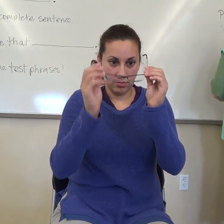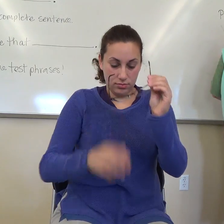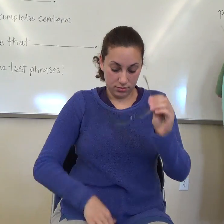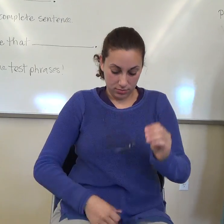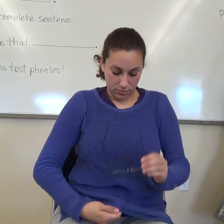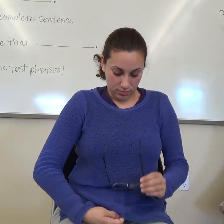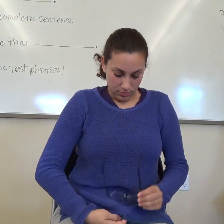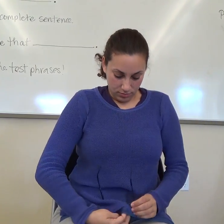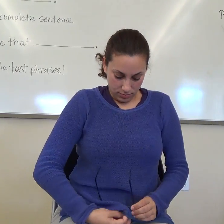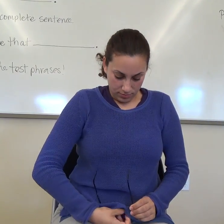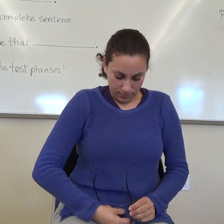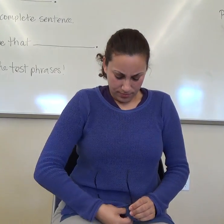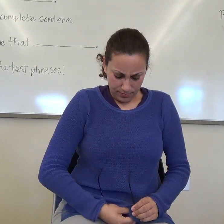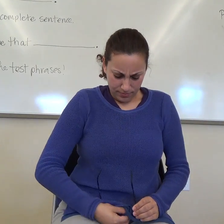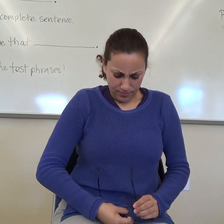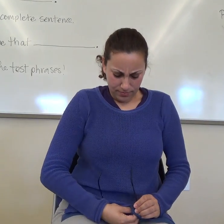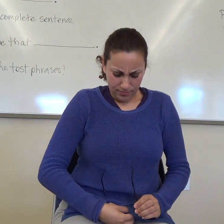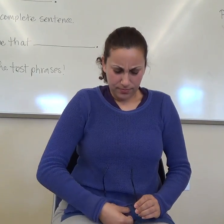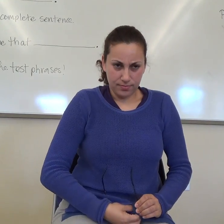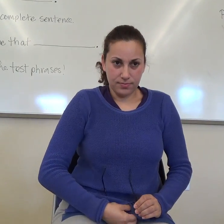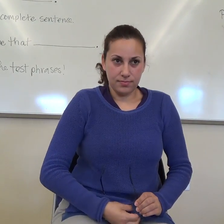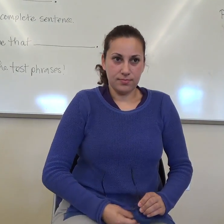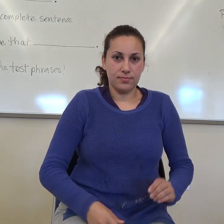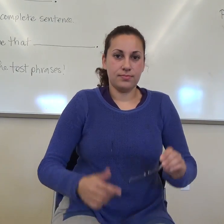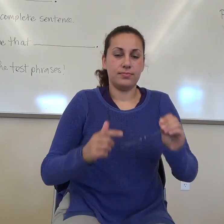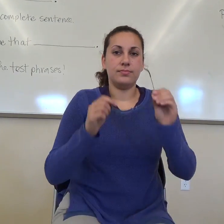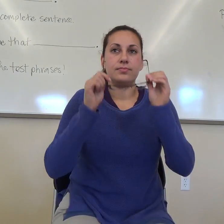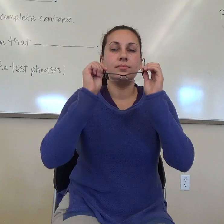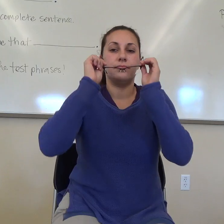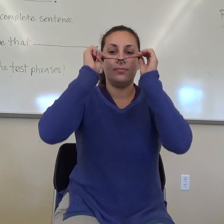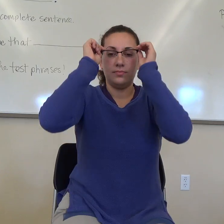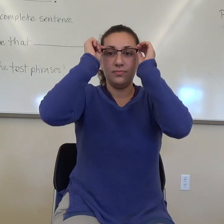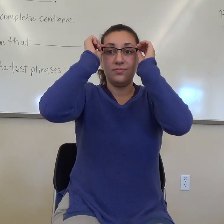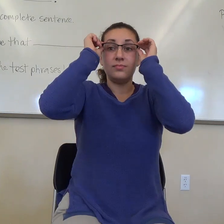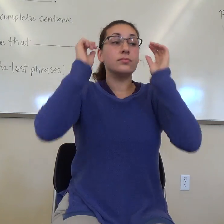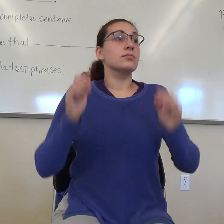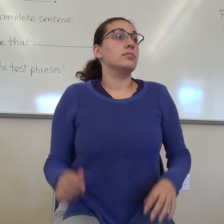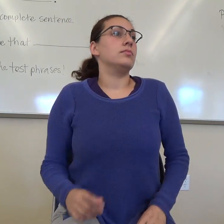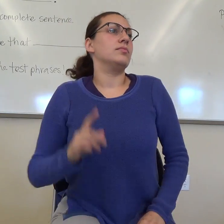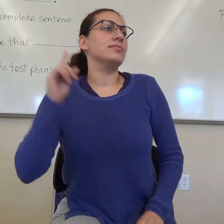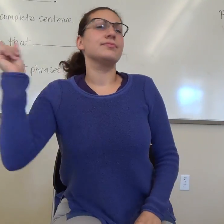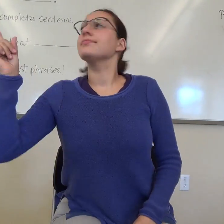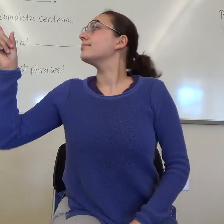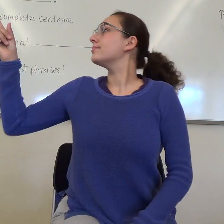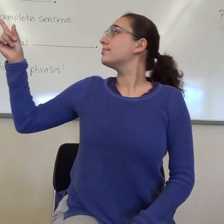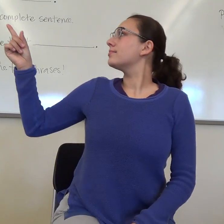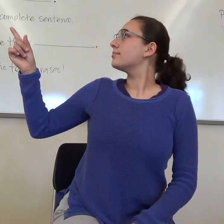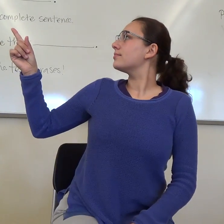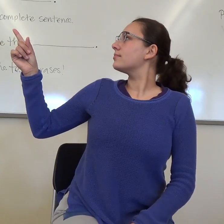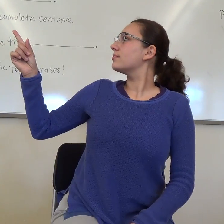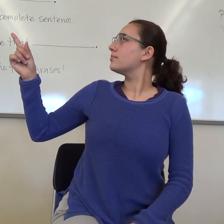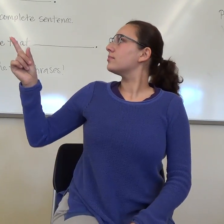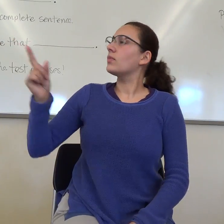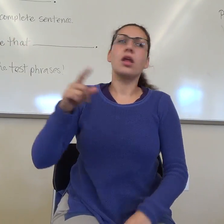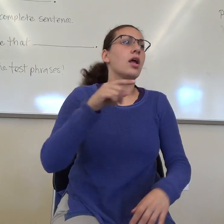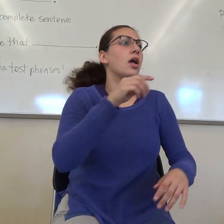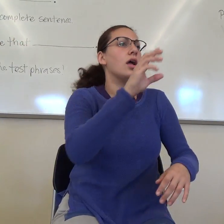into that, and it didn't quite work. What does this root mean?